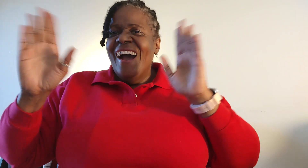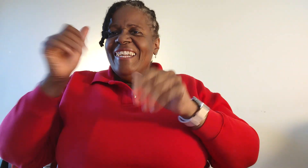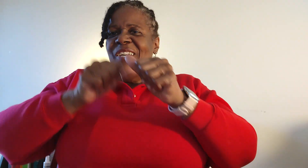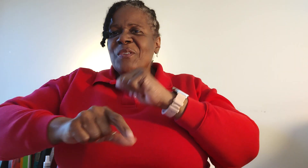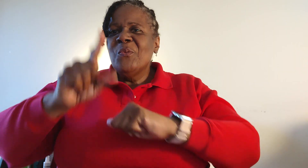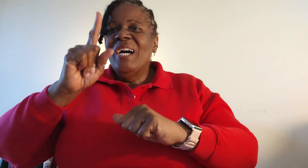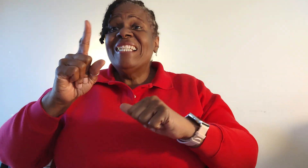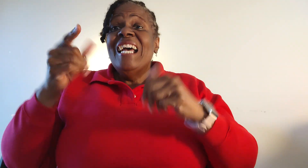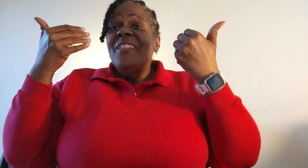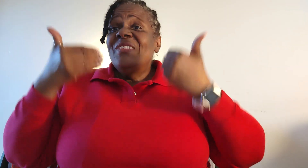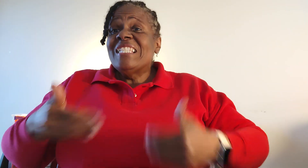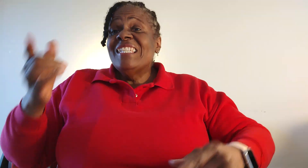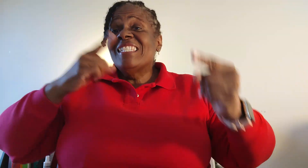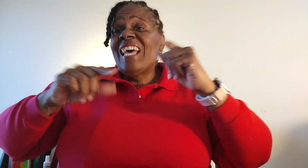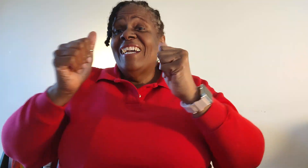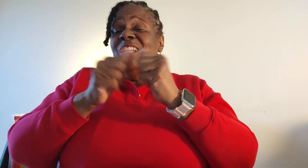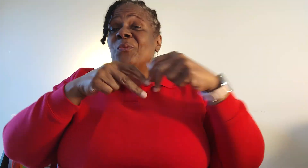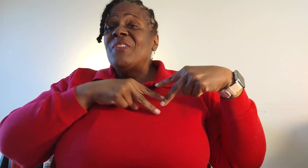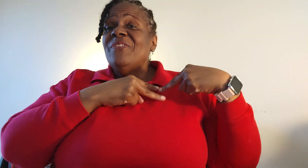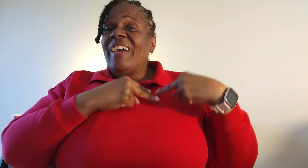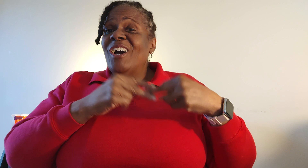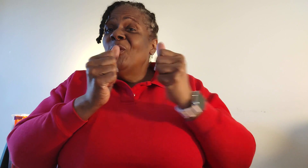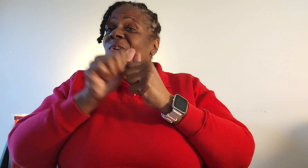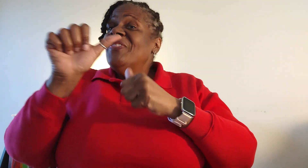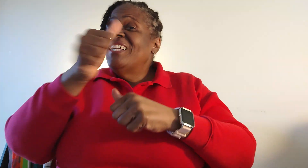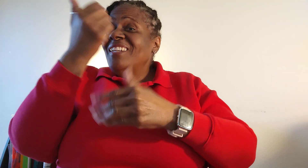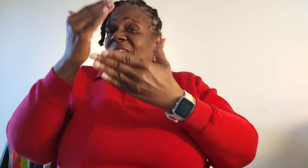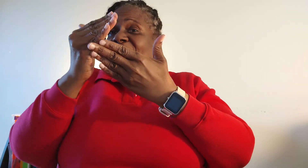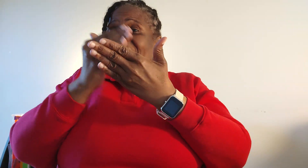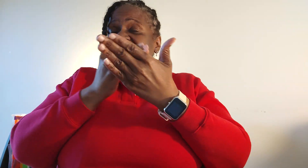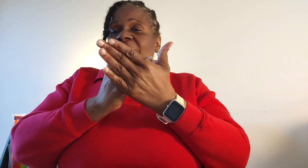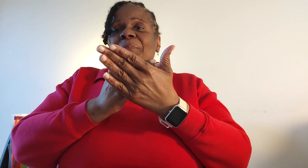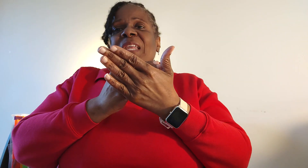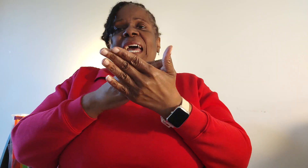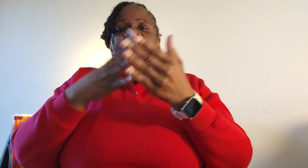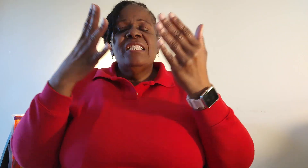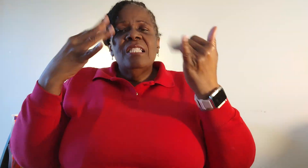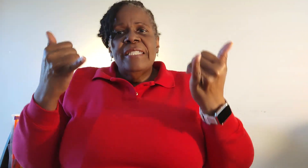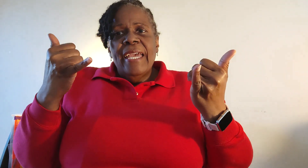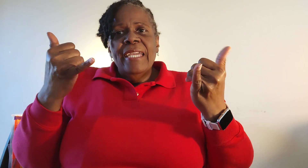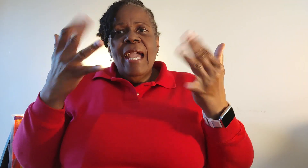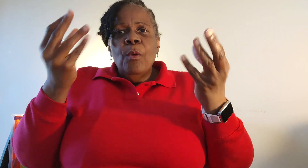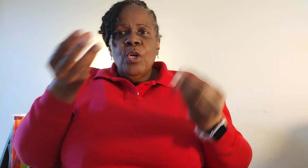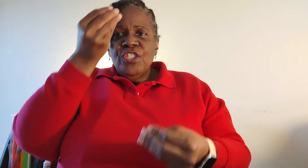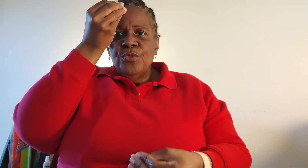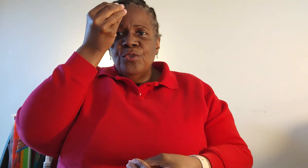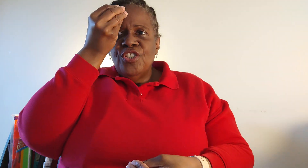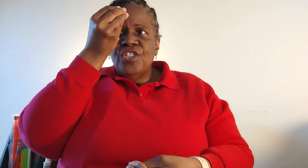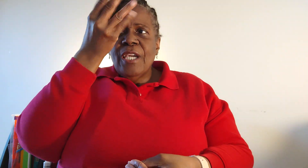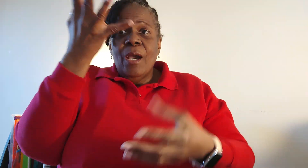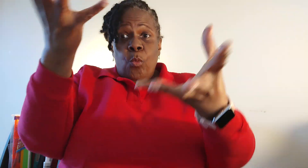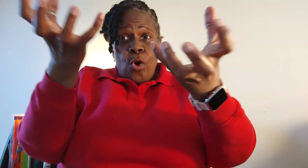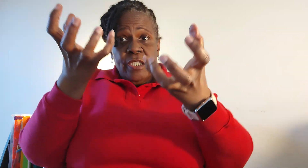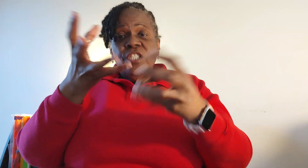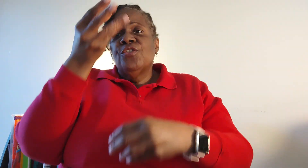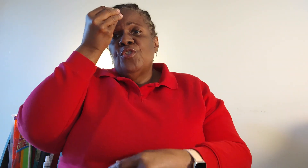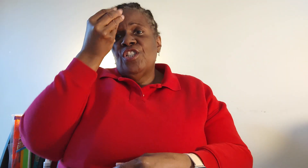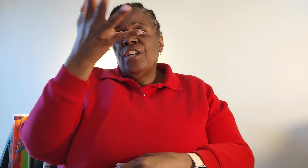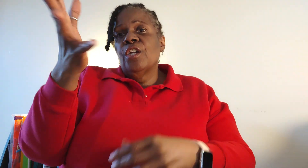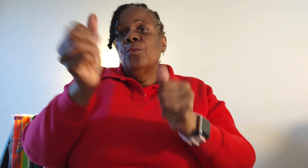Hi everyone, this is Signing with Val with another lesson. And today I want to share with